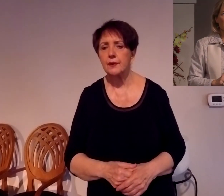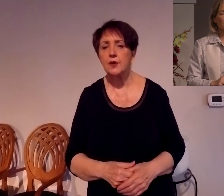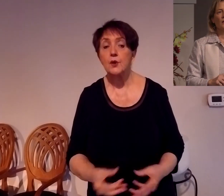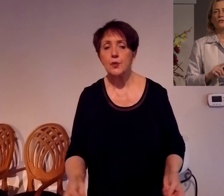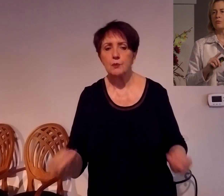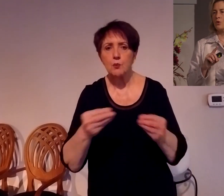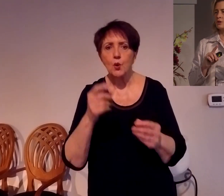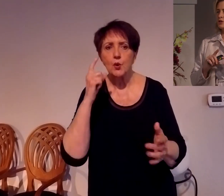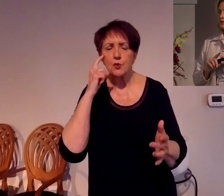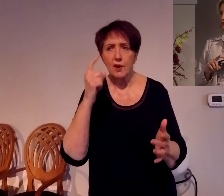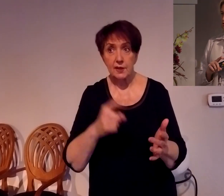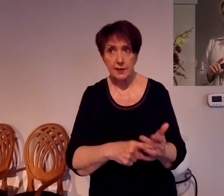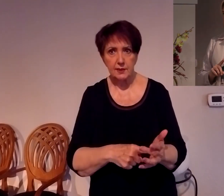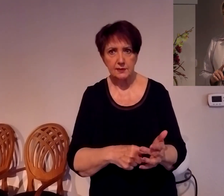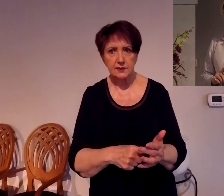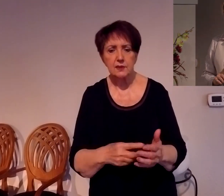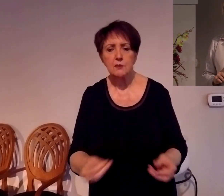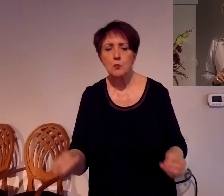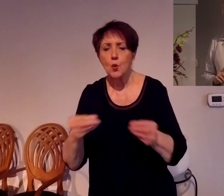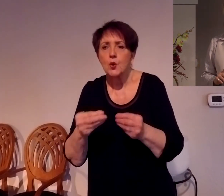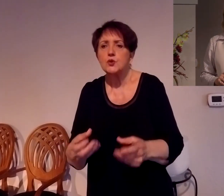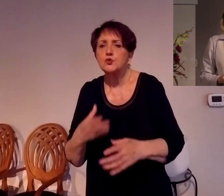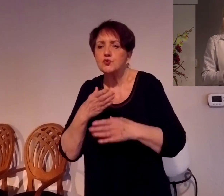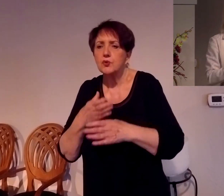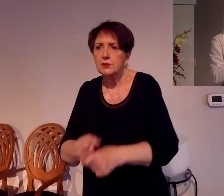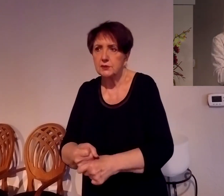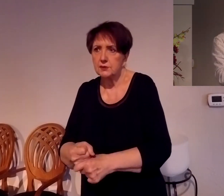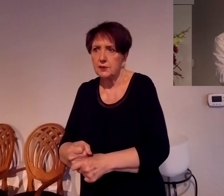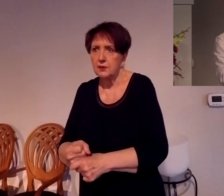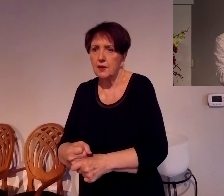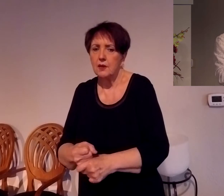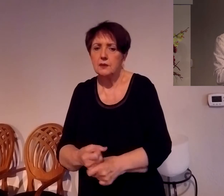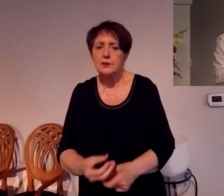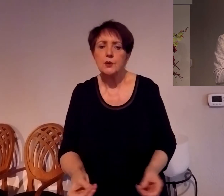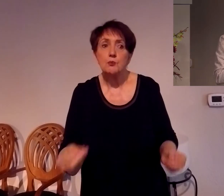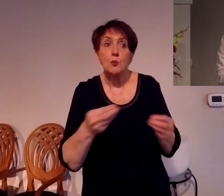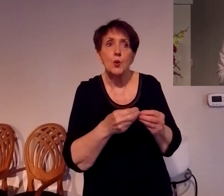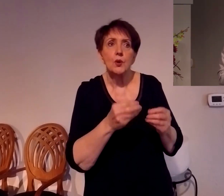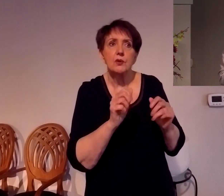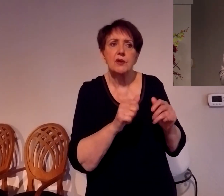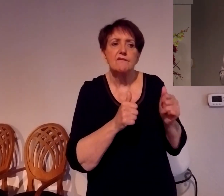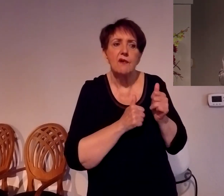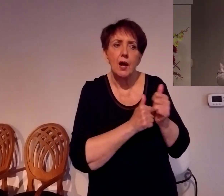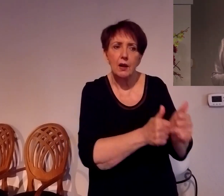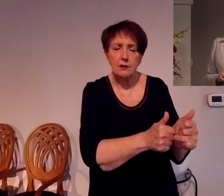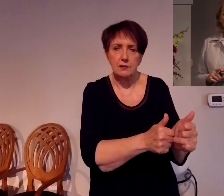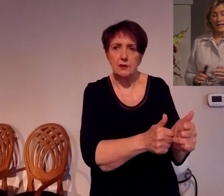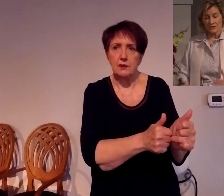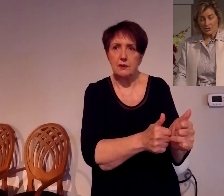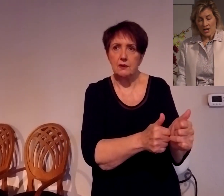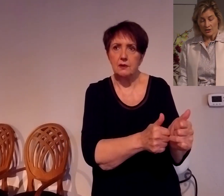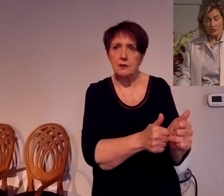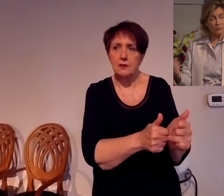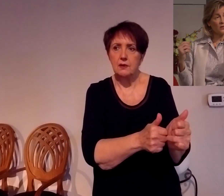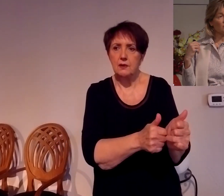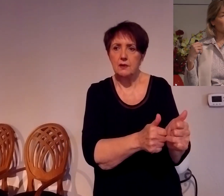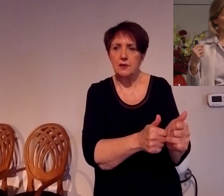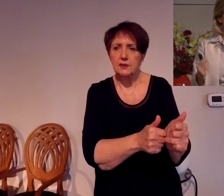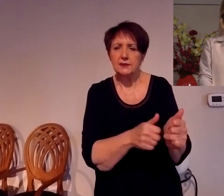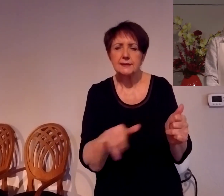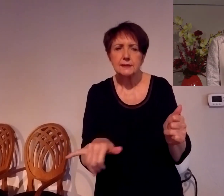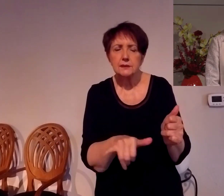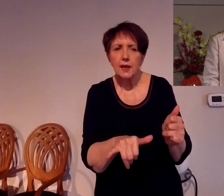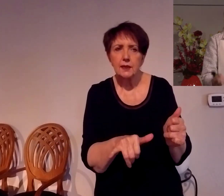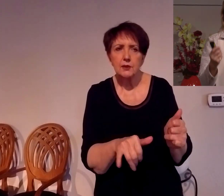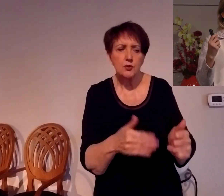recognize it, the more that you can trust it, the more that you can follow it, it's like you're building